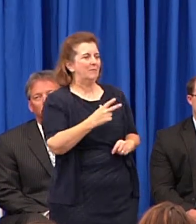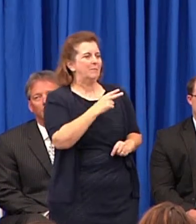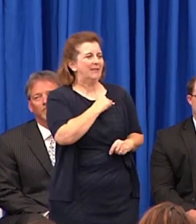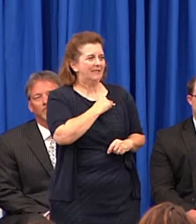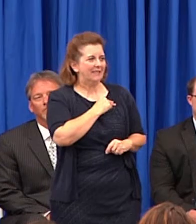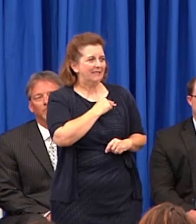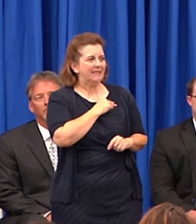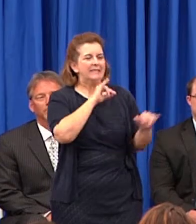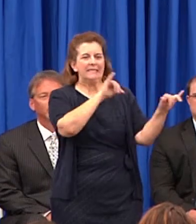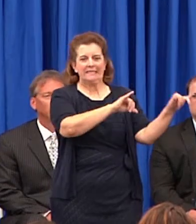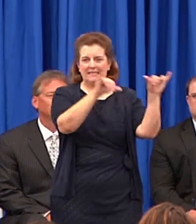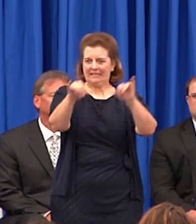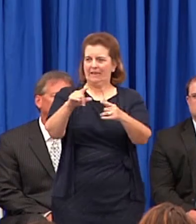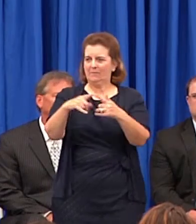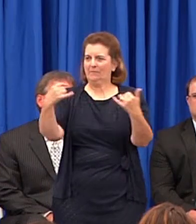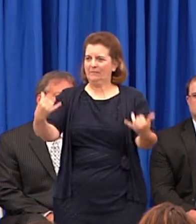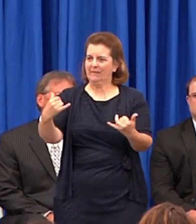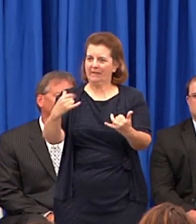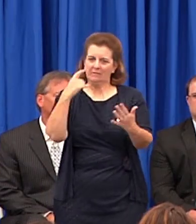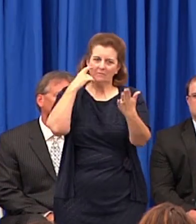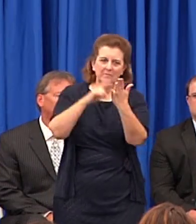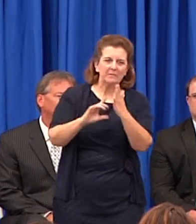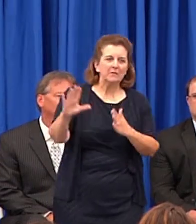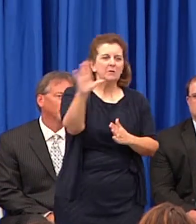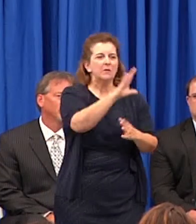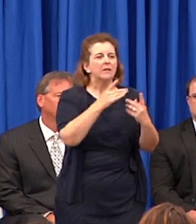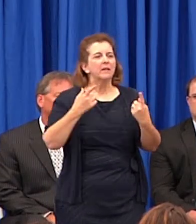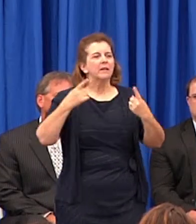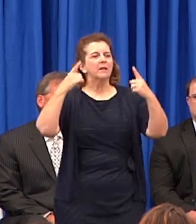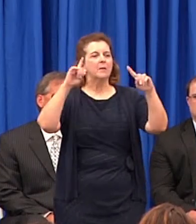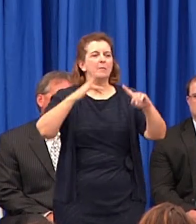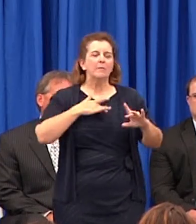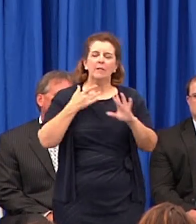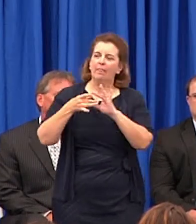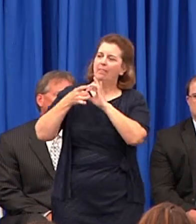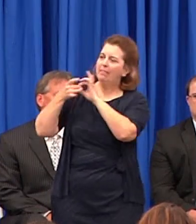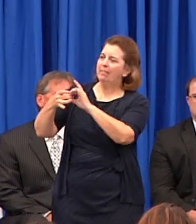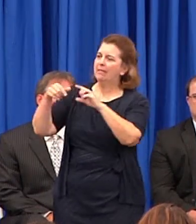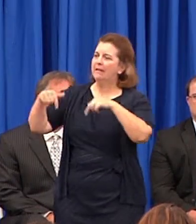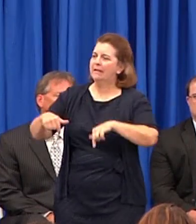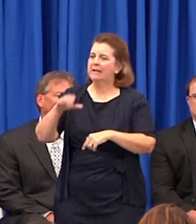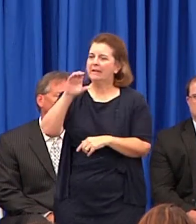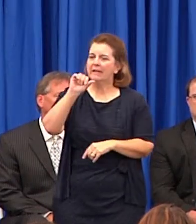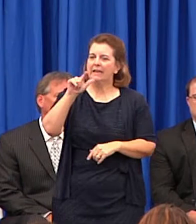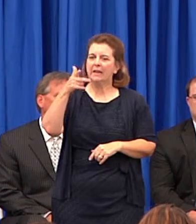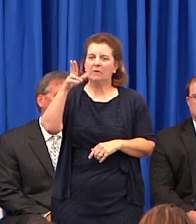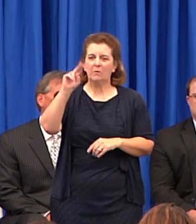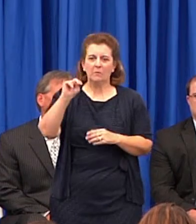your accomplishment and symbolize your connection to Calhoun School of Nursing.